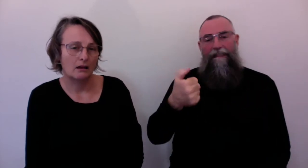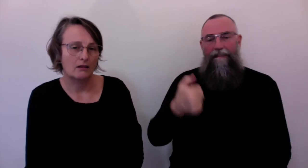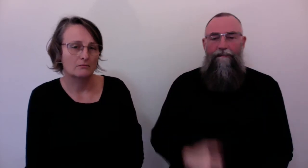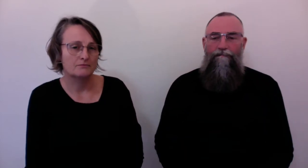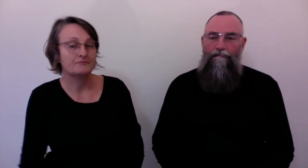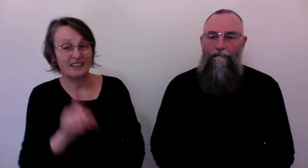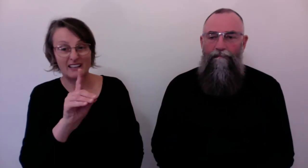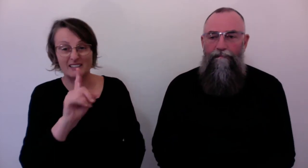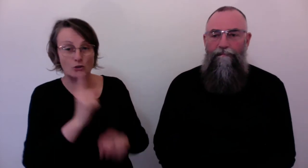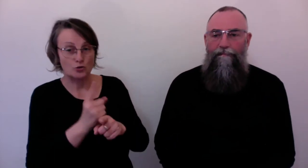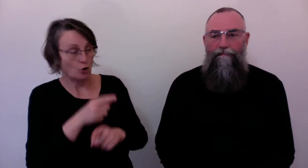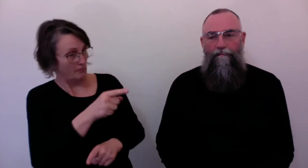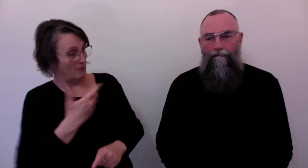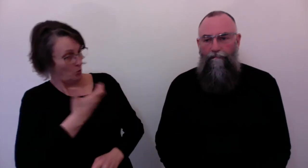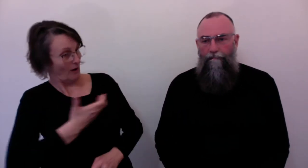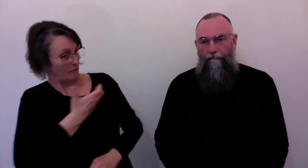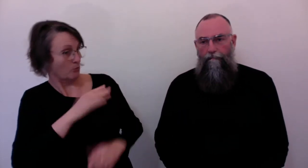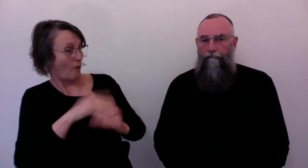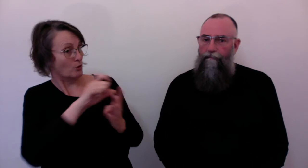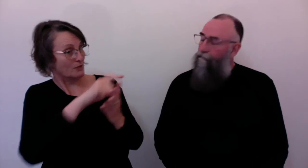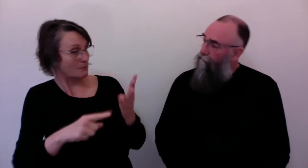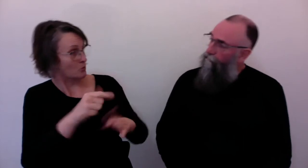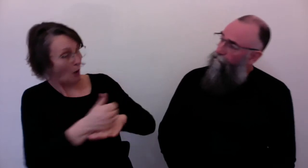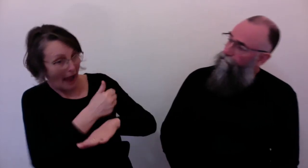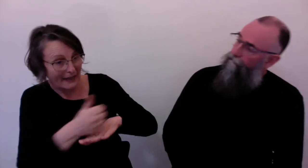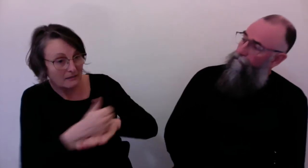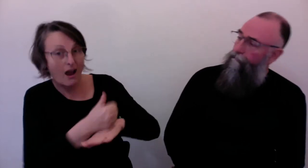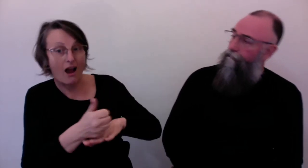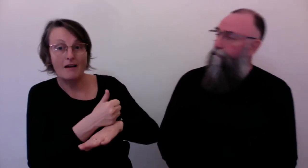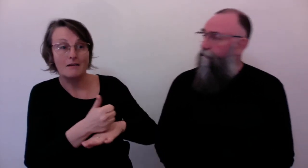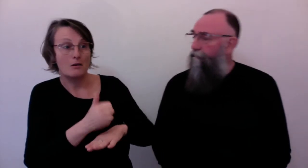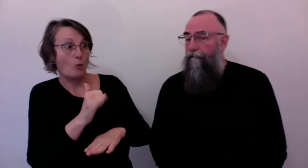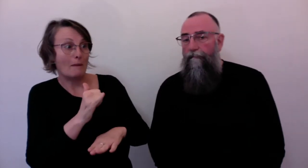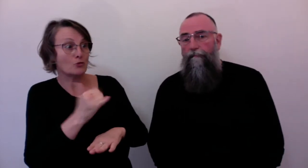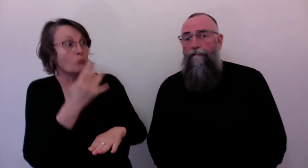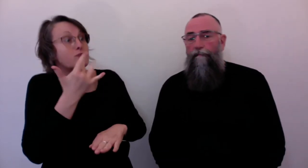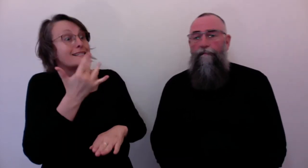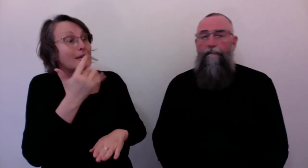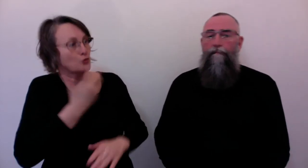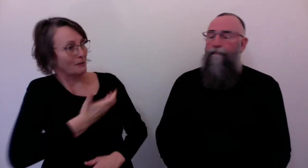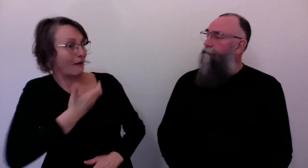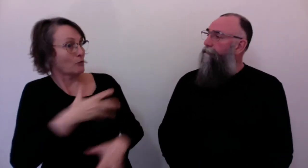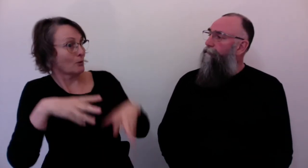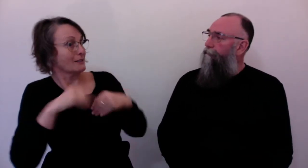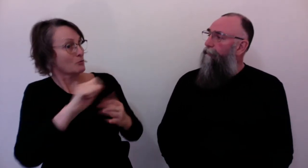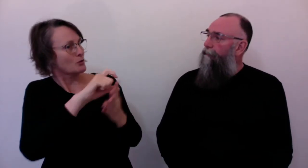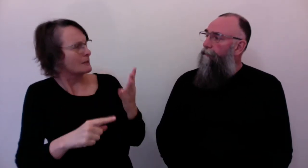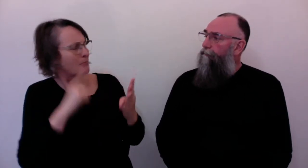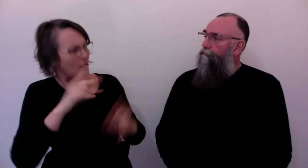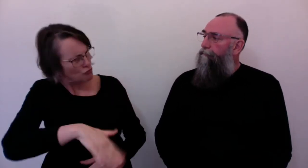about your disability now. I mean, you're an actor, which I love, and maybe you aren't, and maybe you're acting. But how? Talk us through growing up. Obviously,